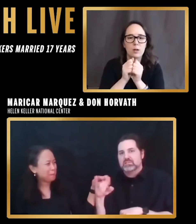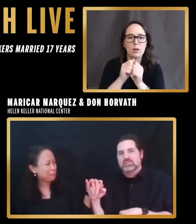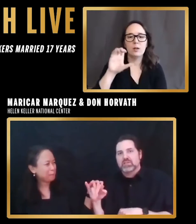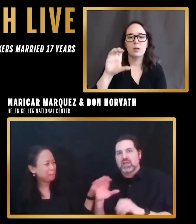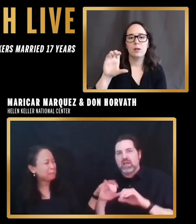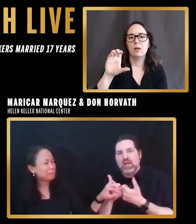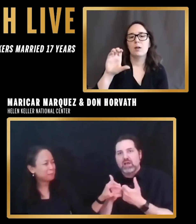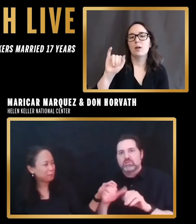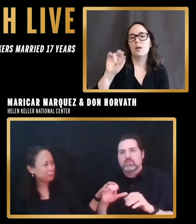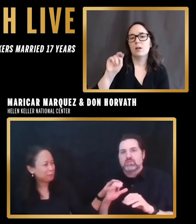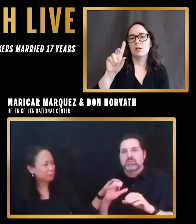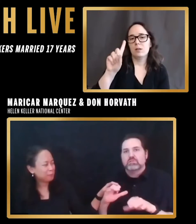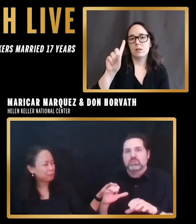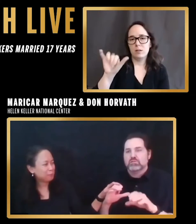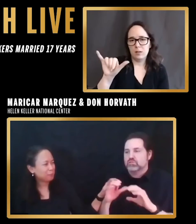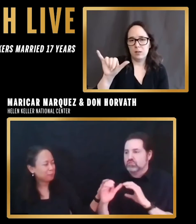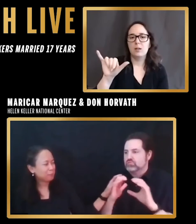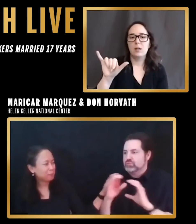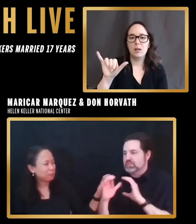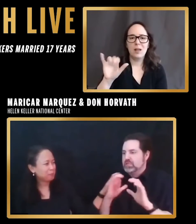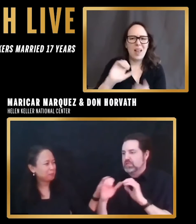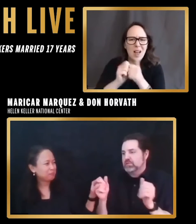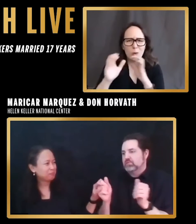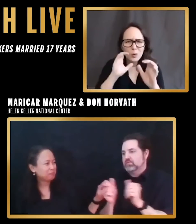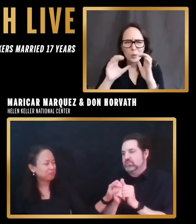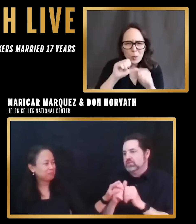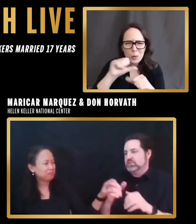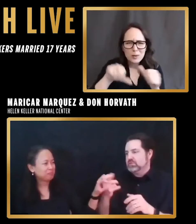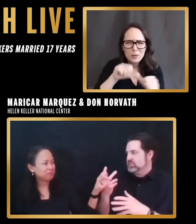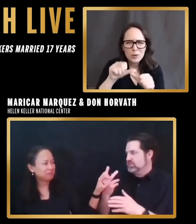you communicate with each other when you're on a tandem bike.